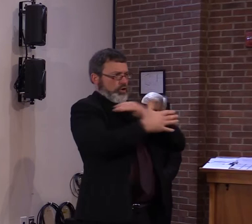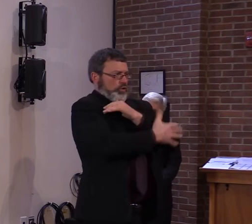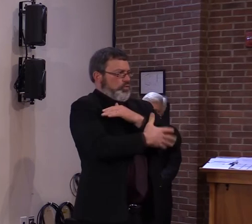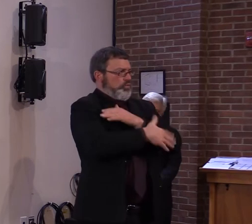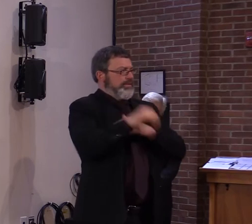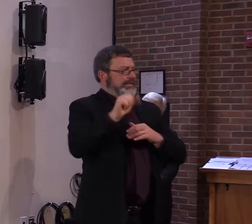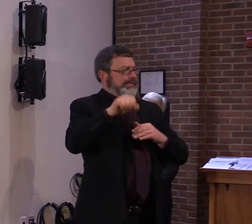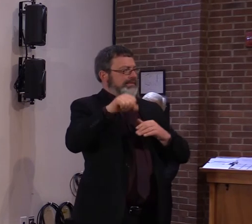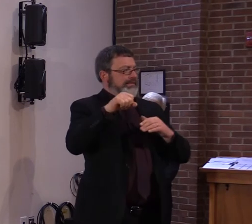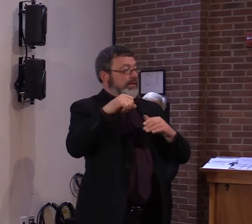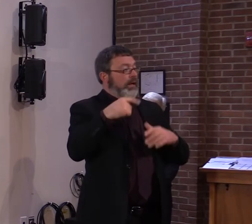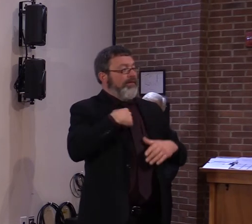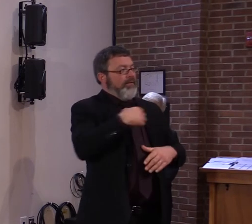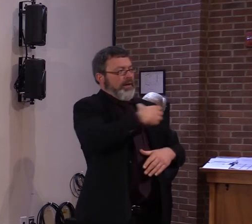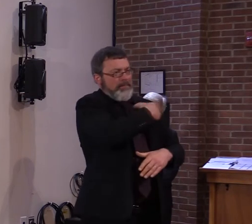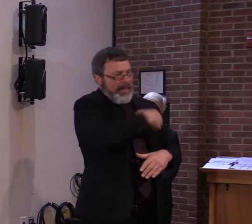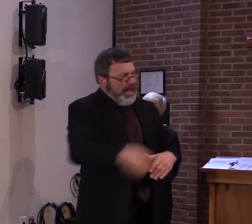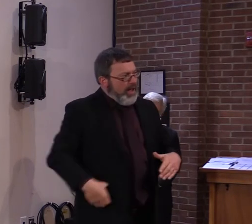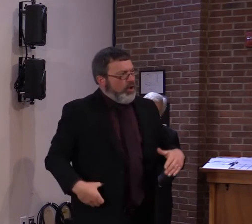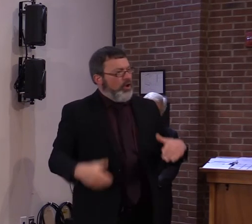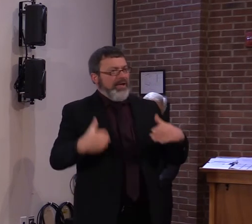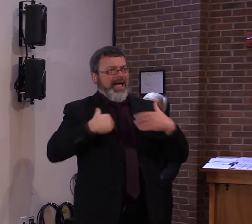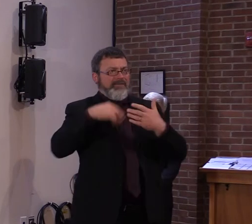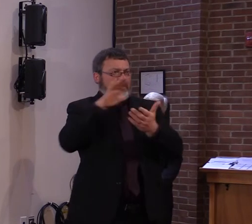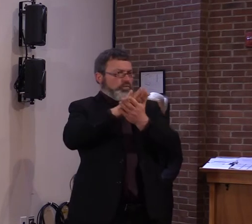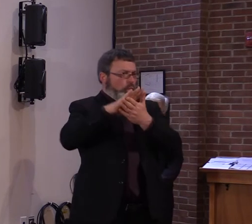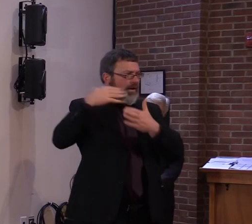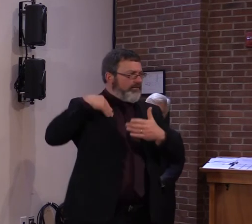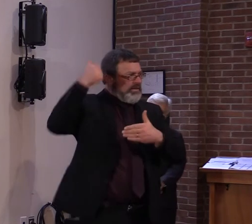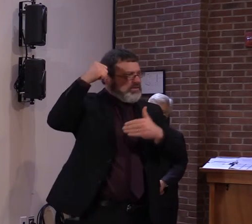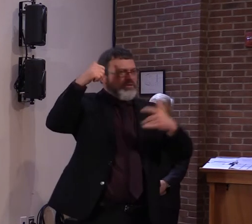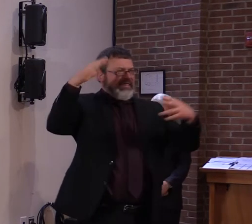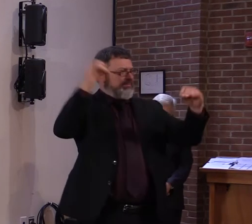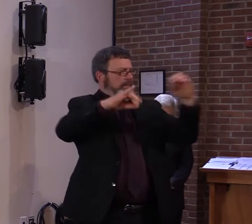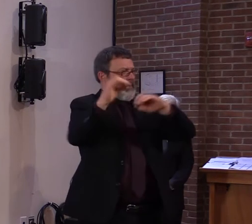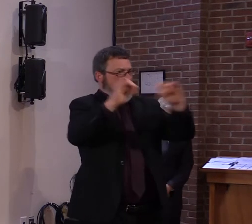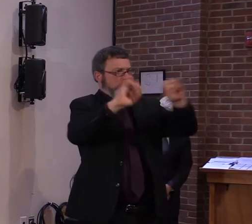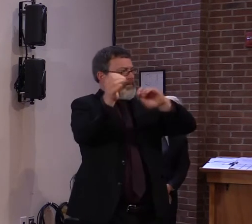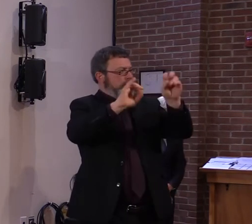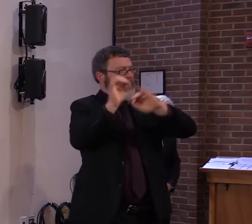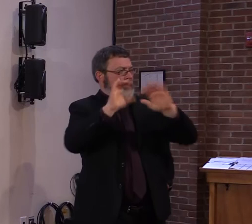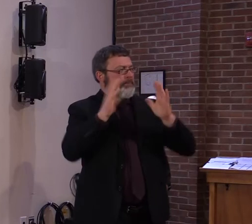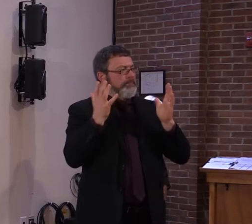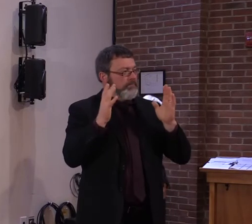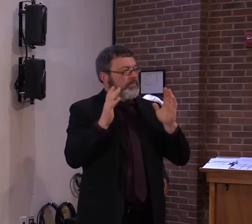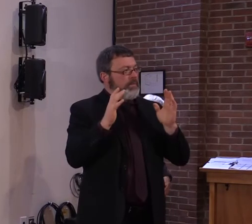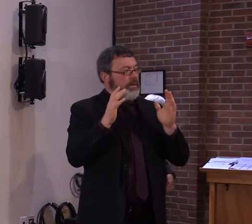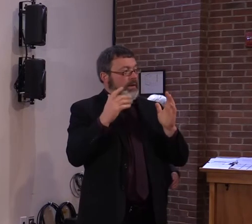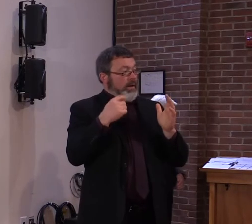in New York did. It was not maybe an isolated metric